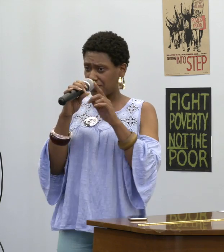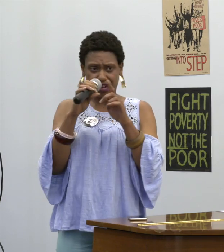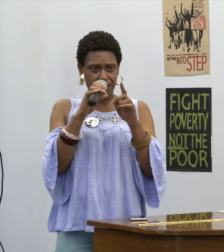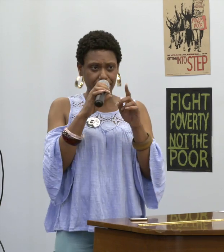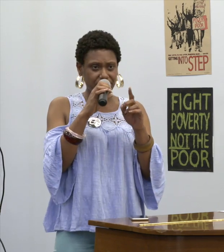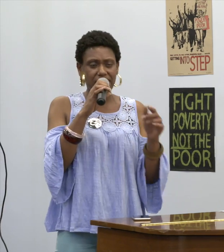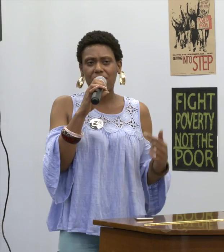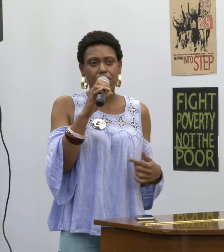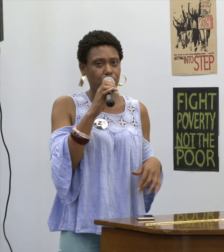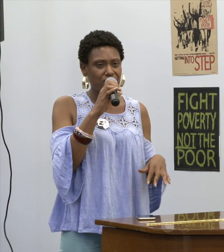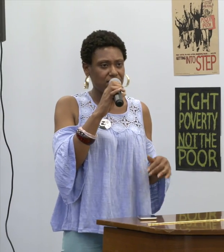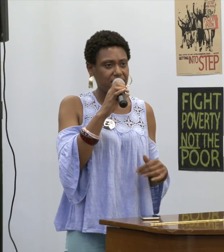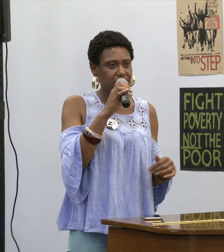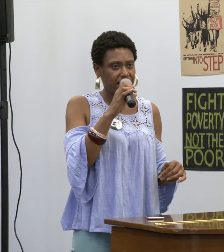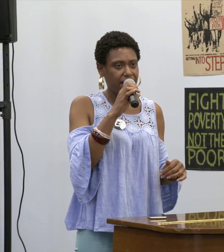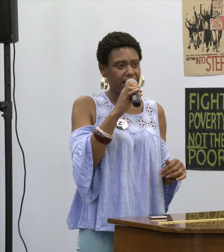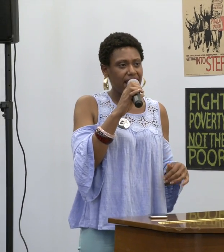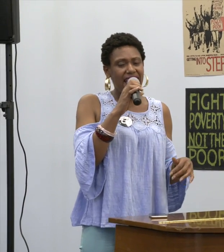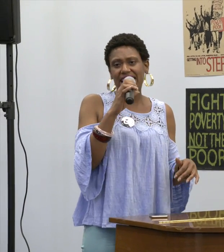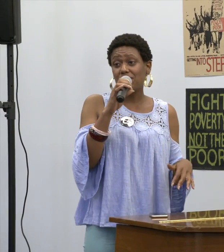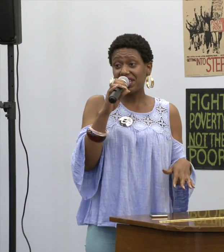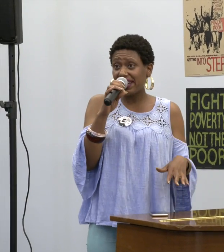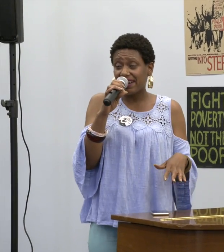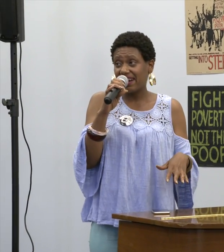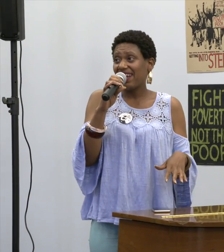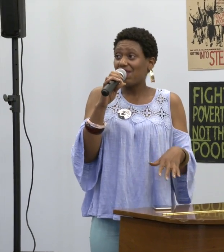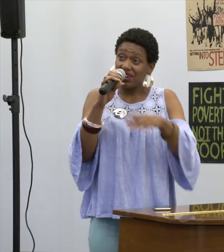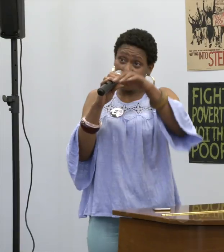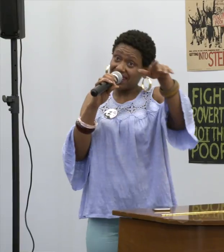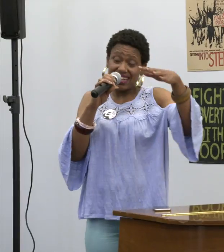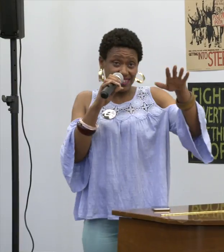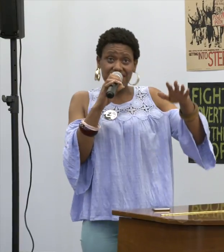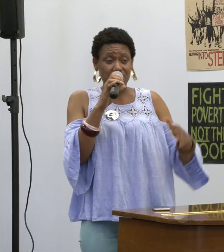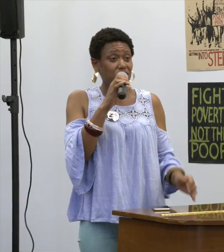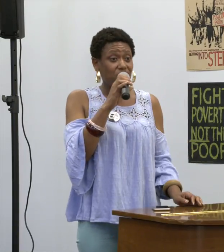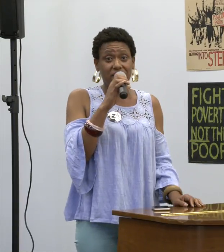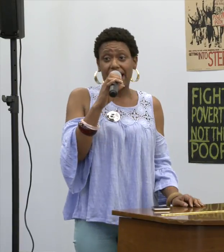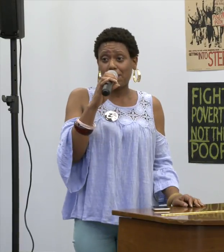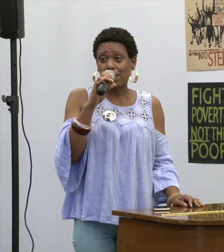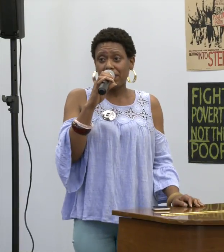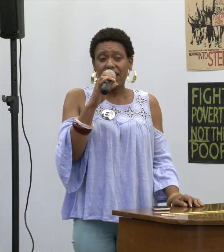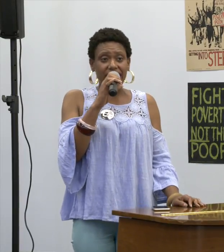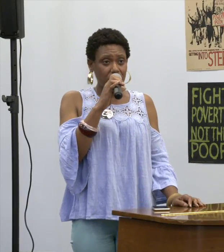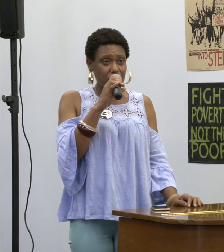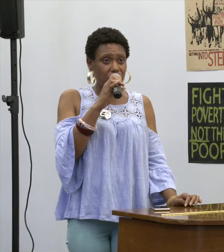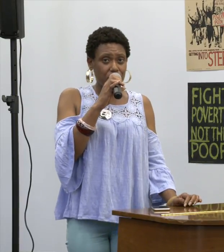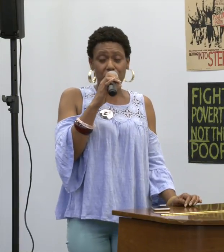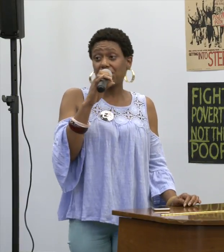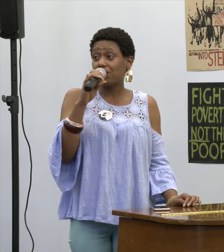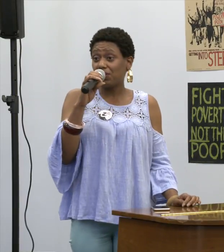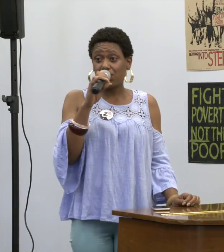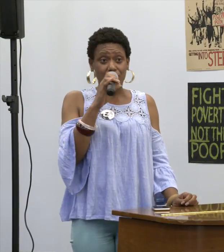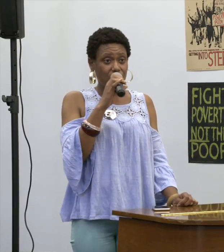it was when I was younger. You see, I'm from Washington, D.C. And I was here when it looked like this. It looks beautiful now. A lot of people